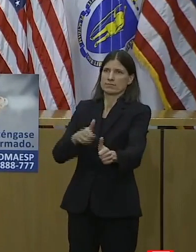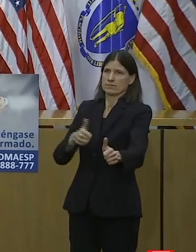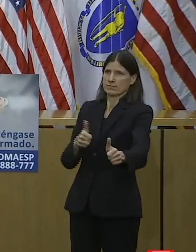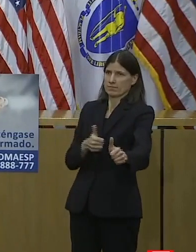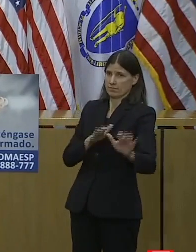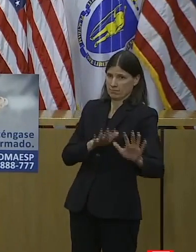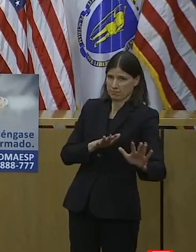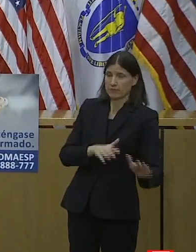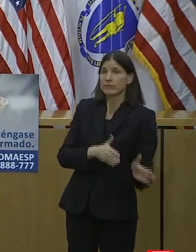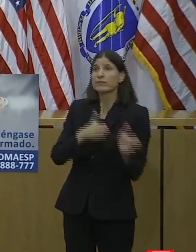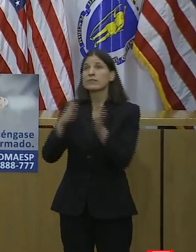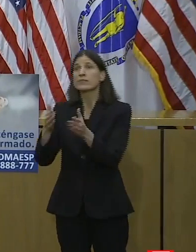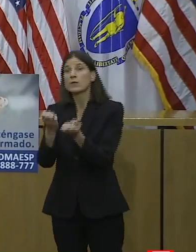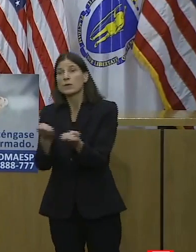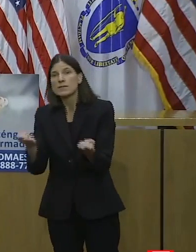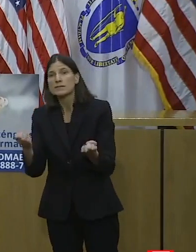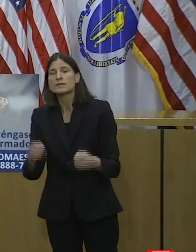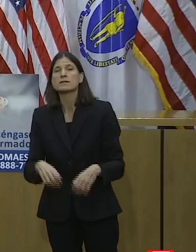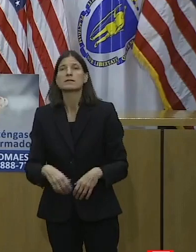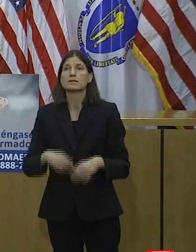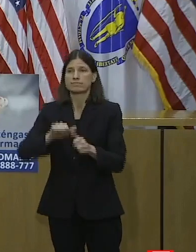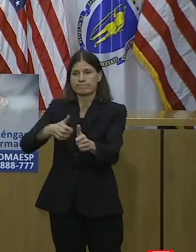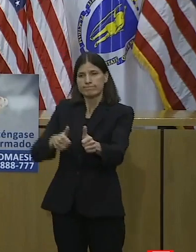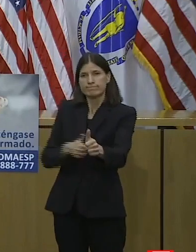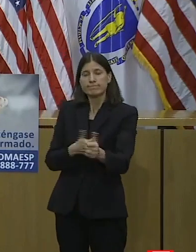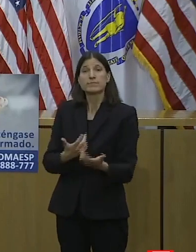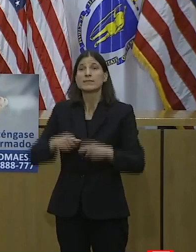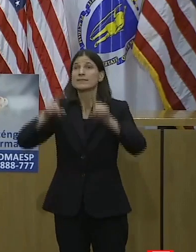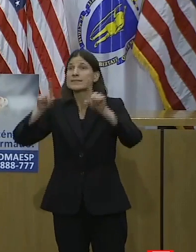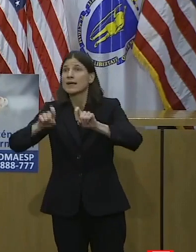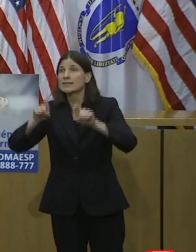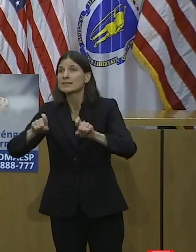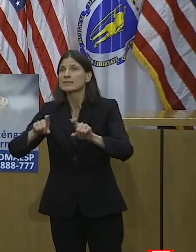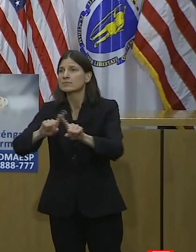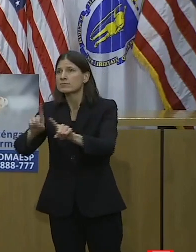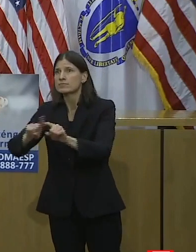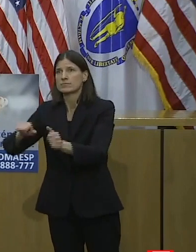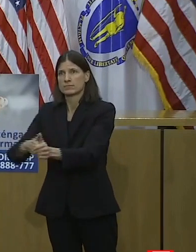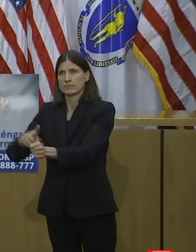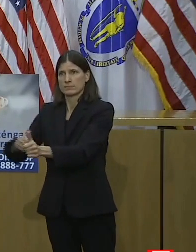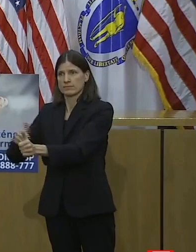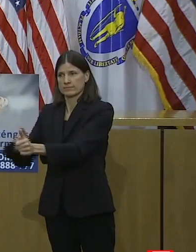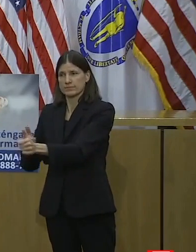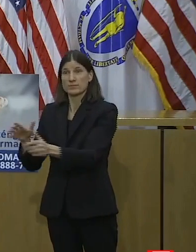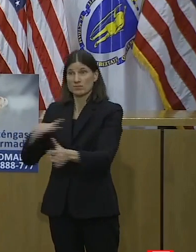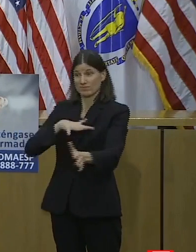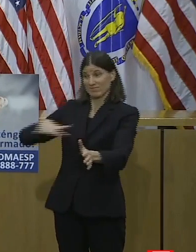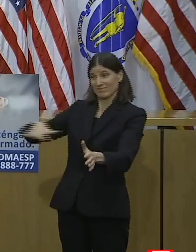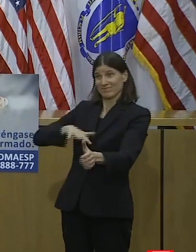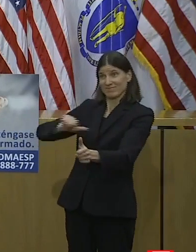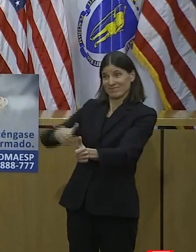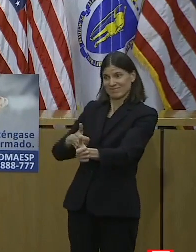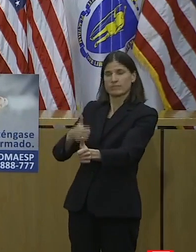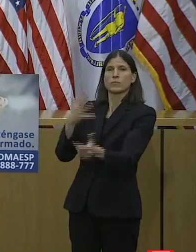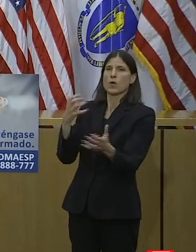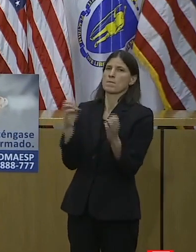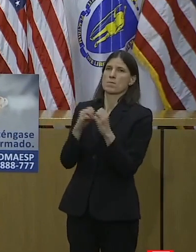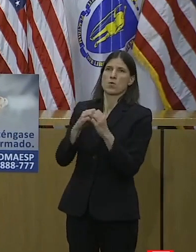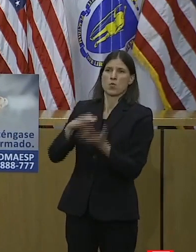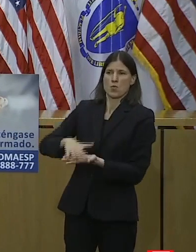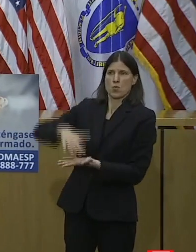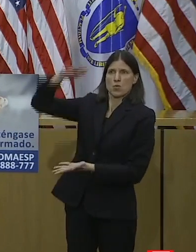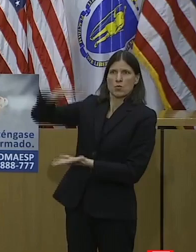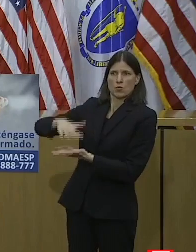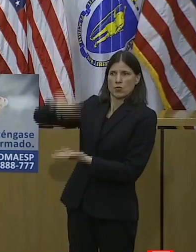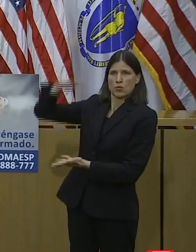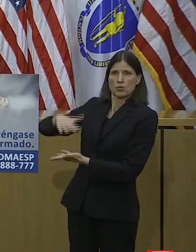and beyond, we're going to keep chasing all elements of that stuff because I'm honestly